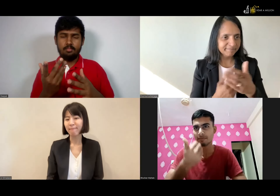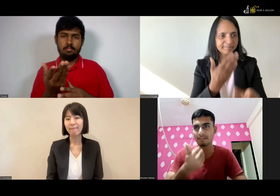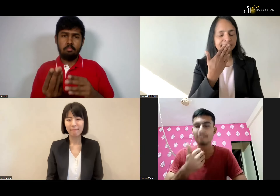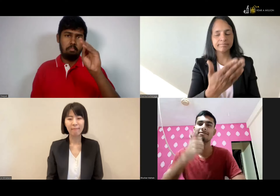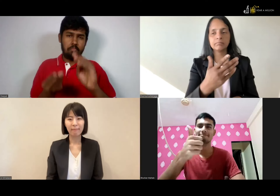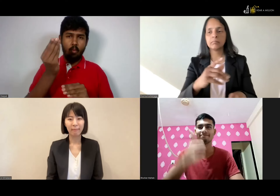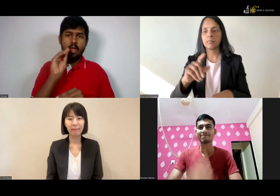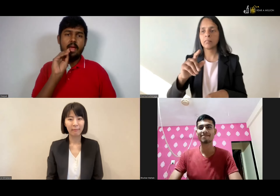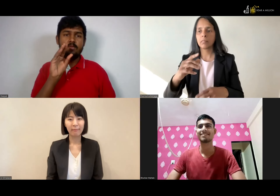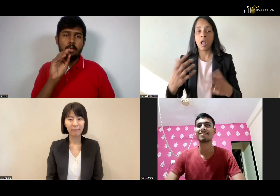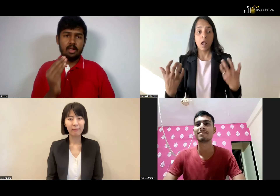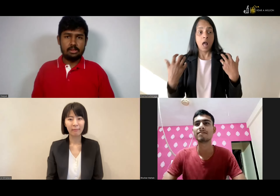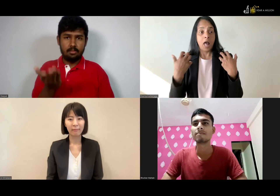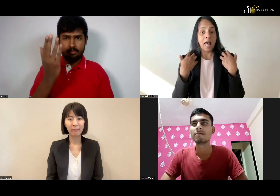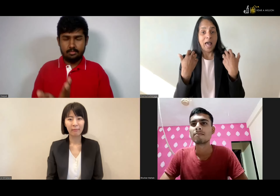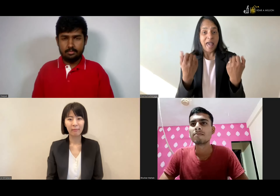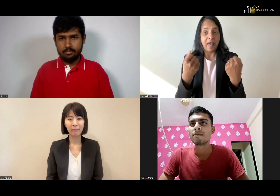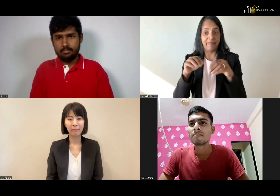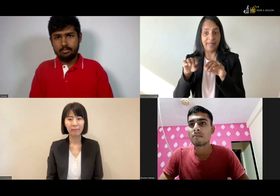you explain that?